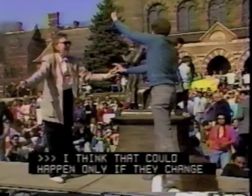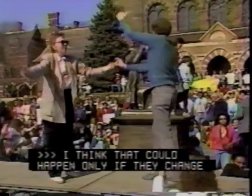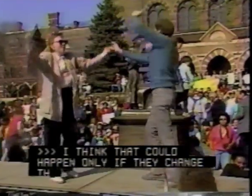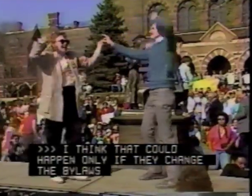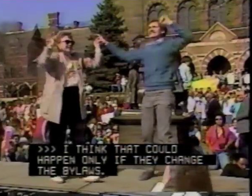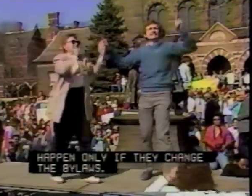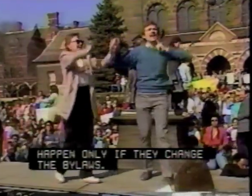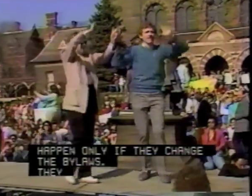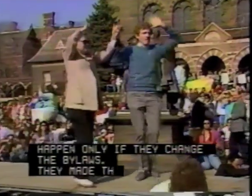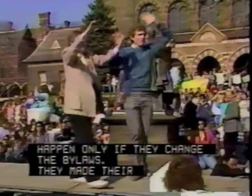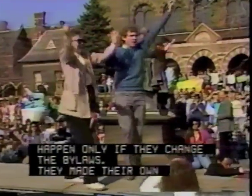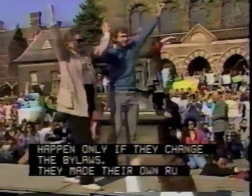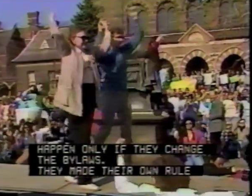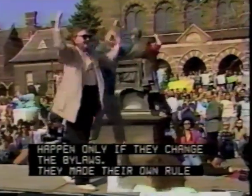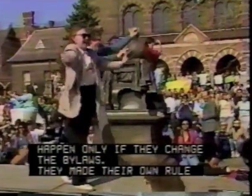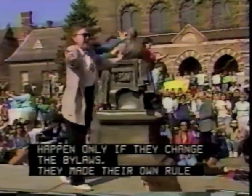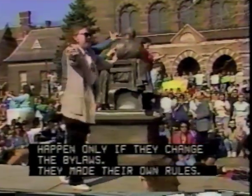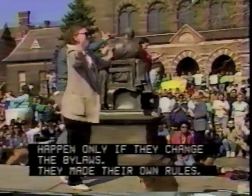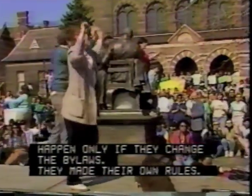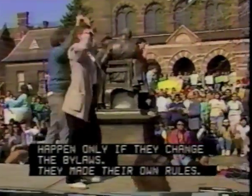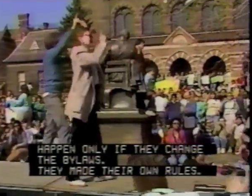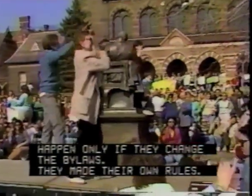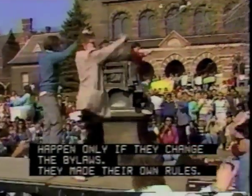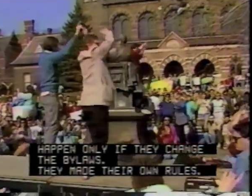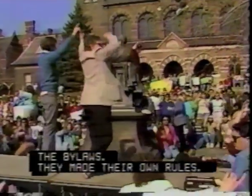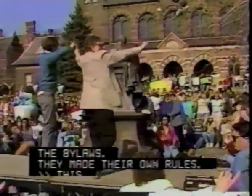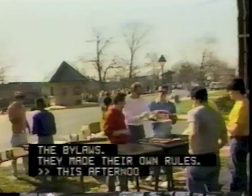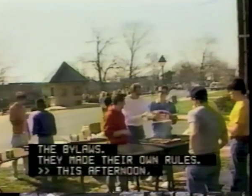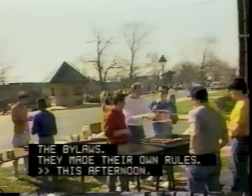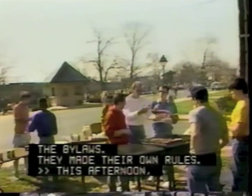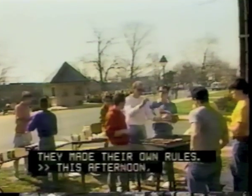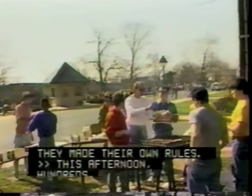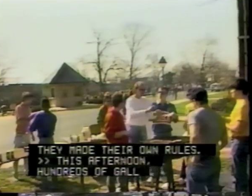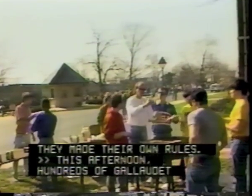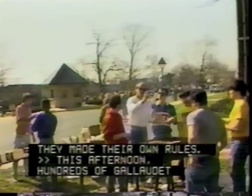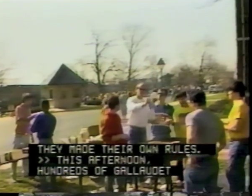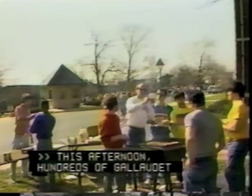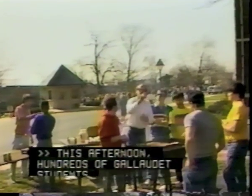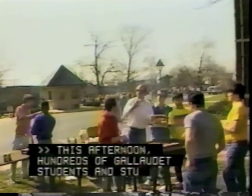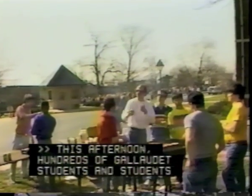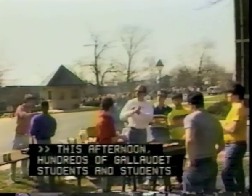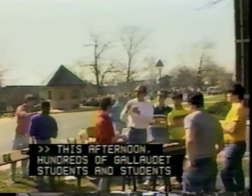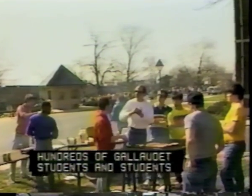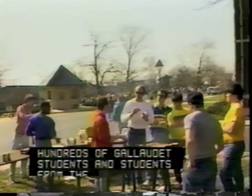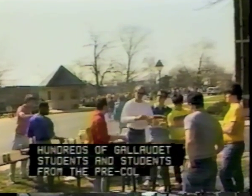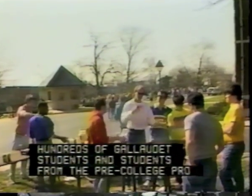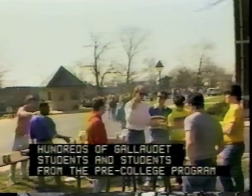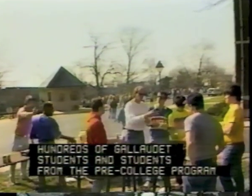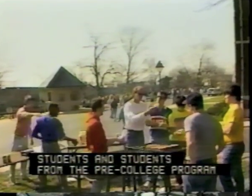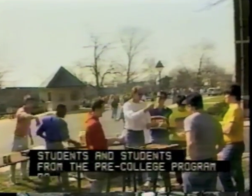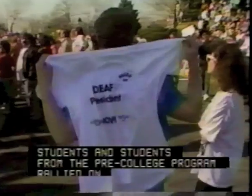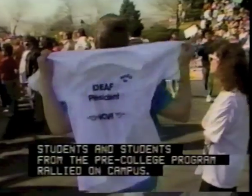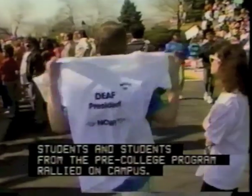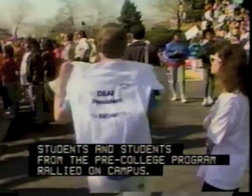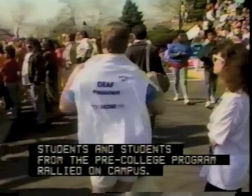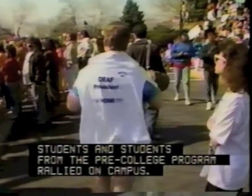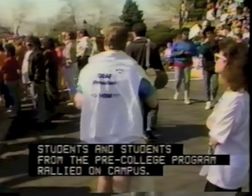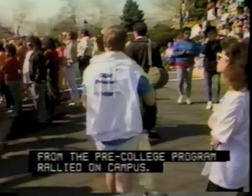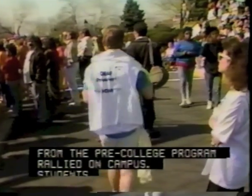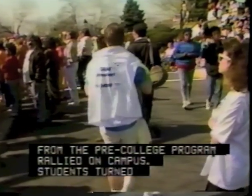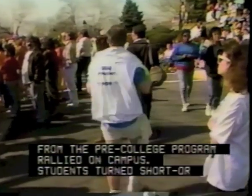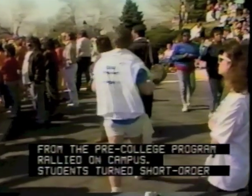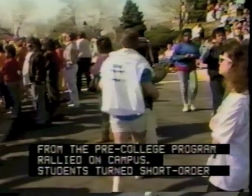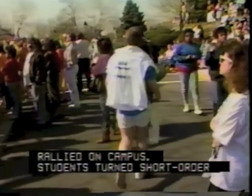Gallaudet students and students from the pre-college program rallied on campus. Students turned short-order cook, and they provided nourishment. The students feel the